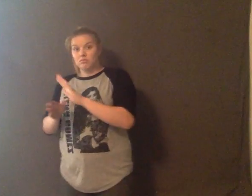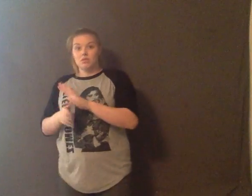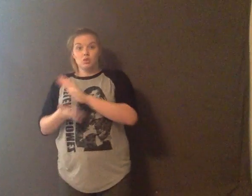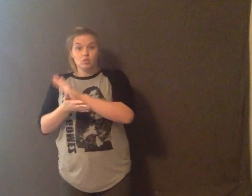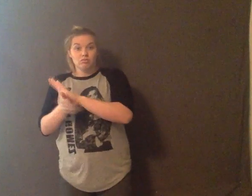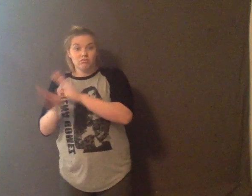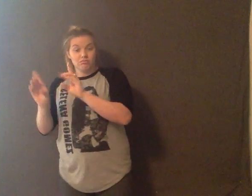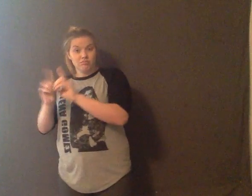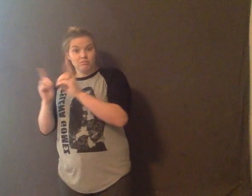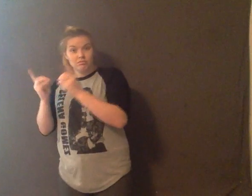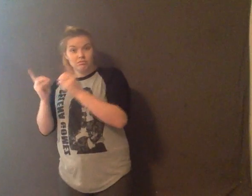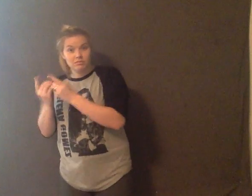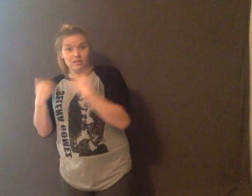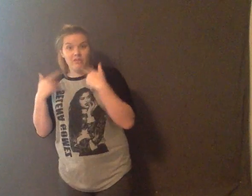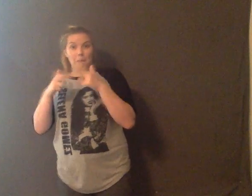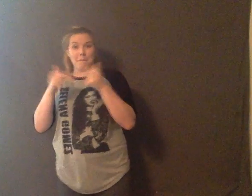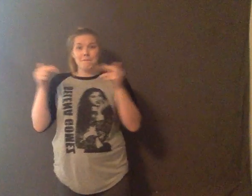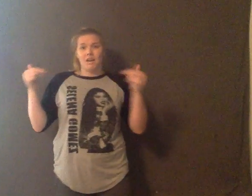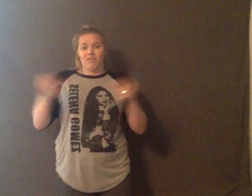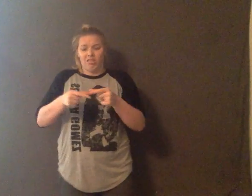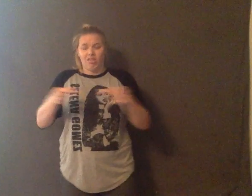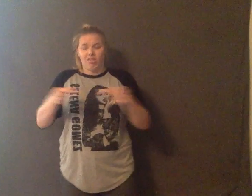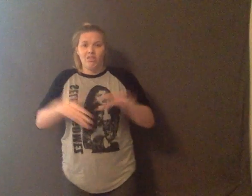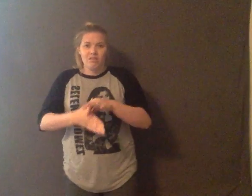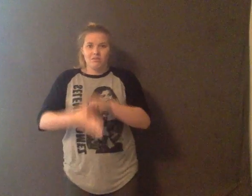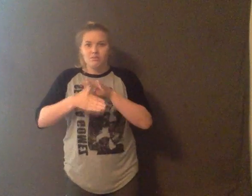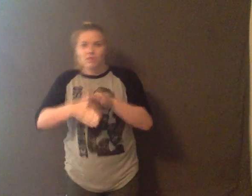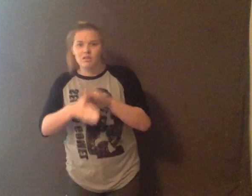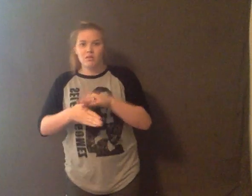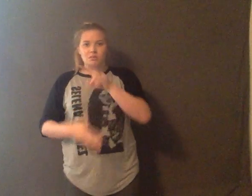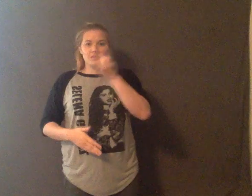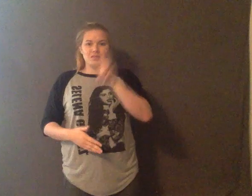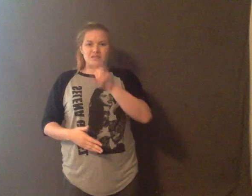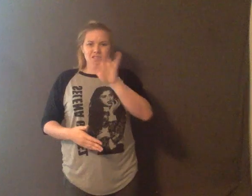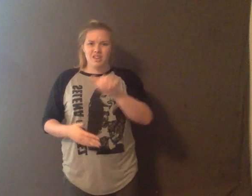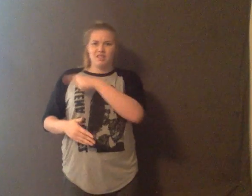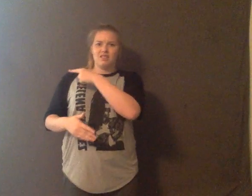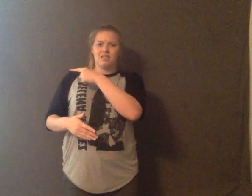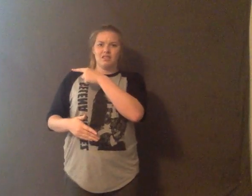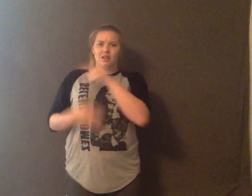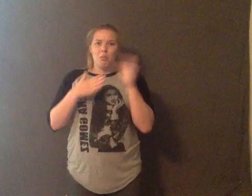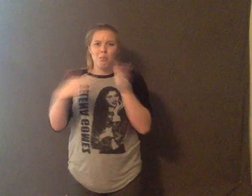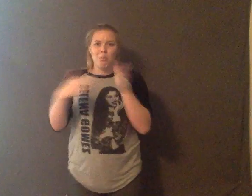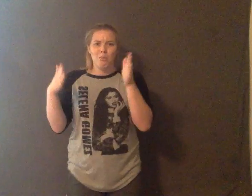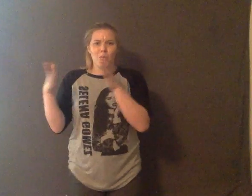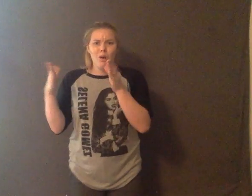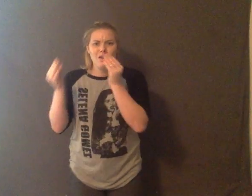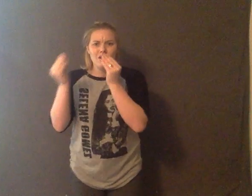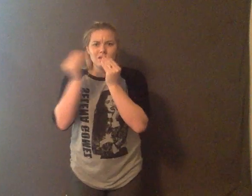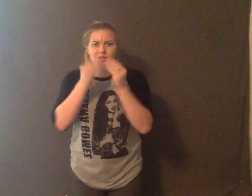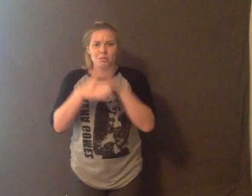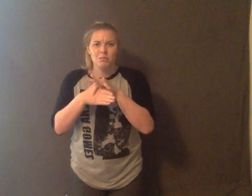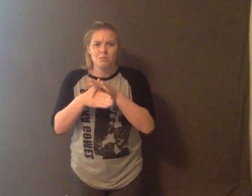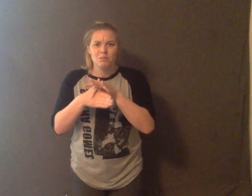menu, sausage, hot dogs, or pepperoni pizza. Any of those things are processed meats, and those are pretty much the worst of the worst with a direct